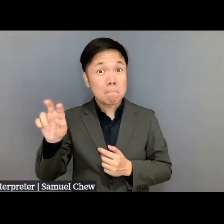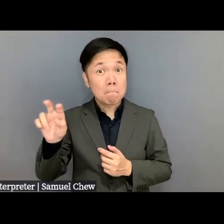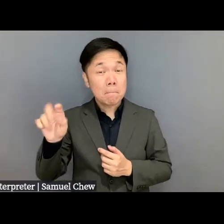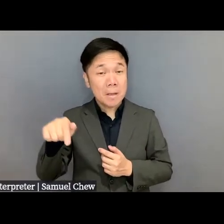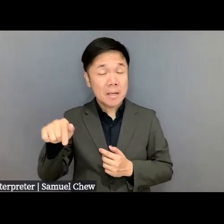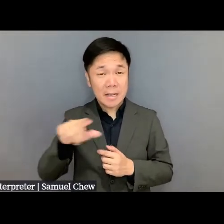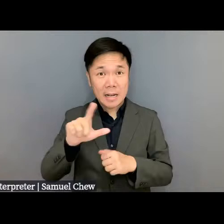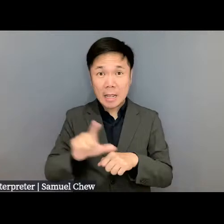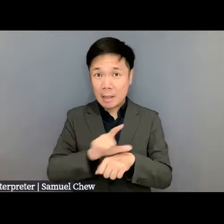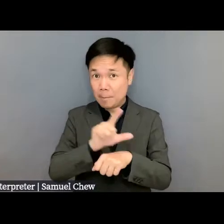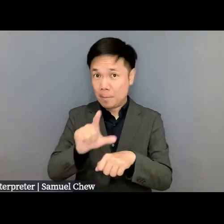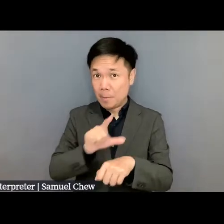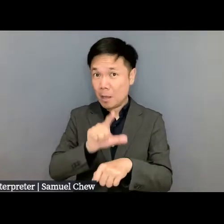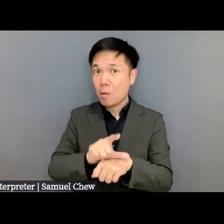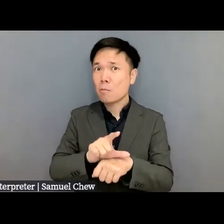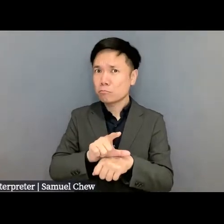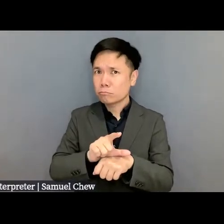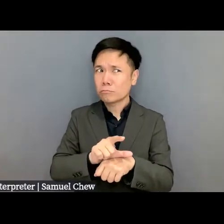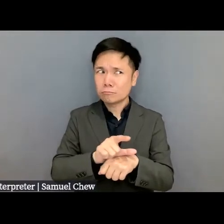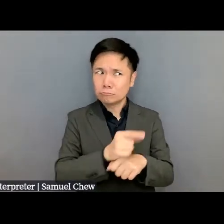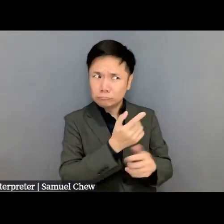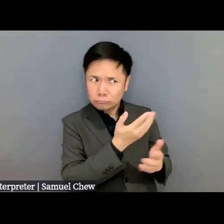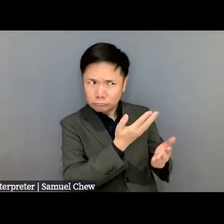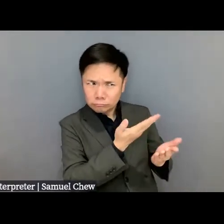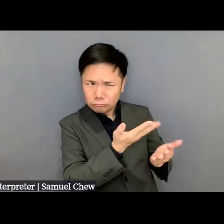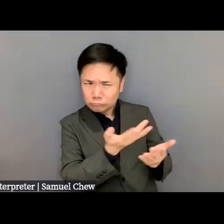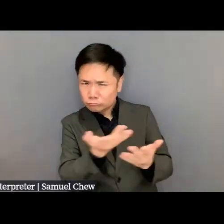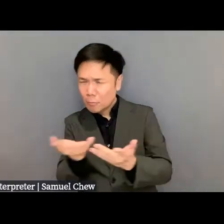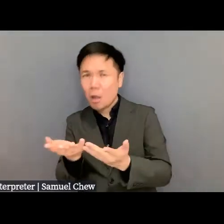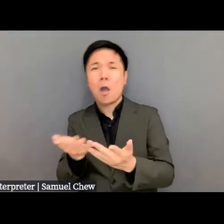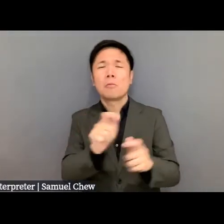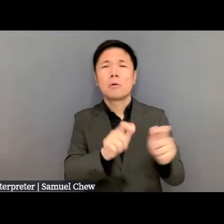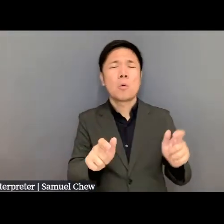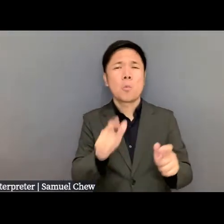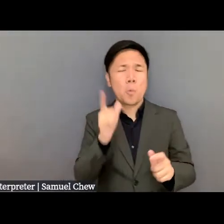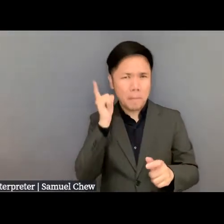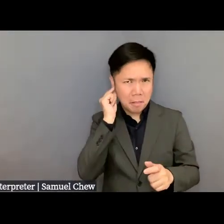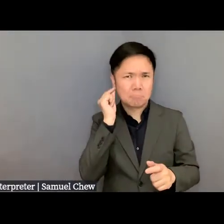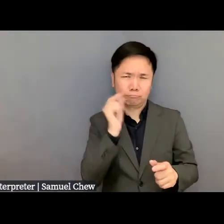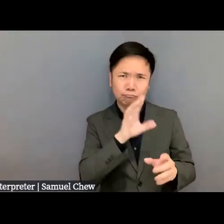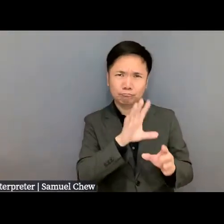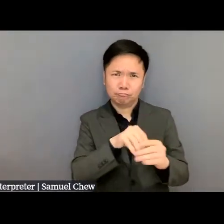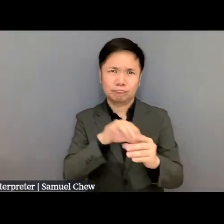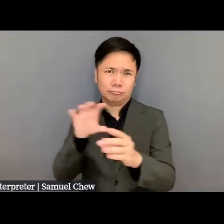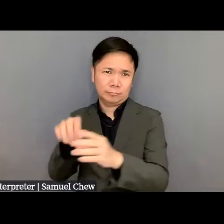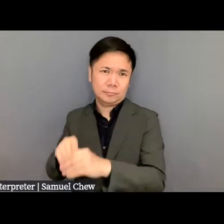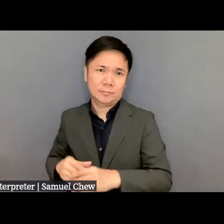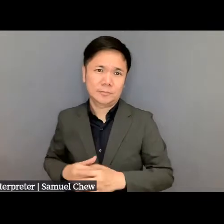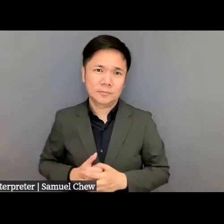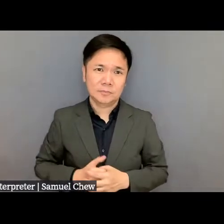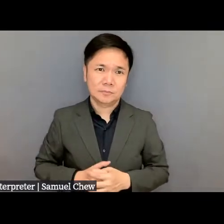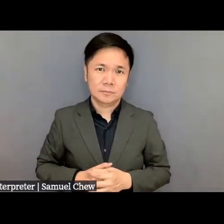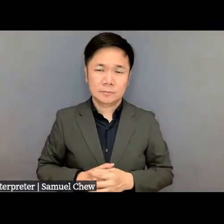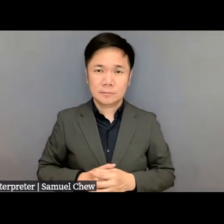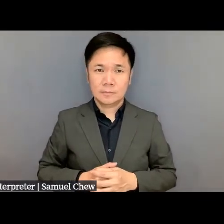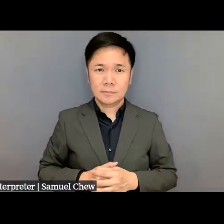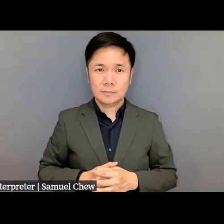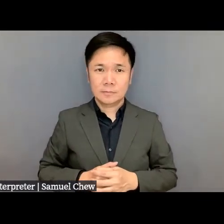we have women. When it comes to the employment, when it comes to